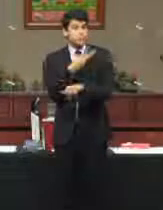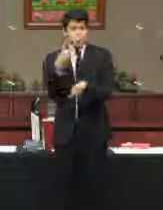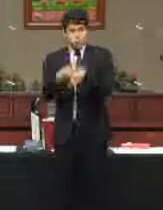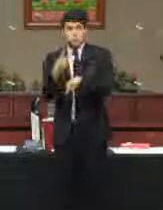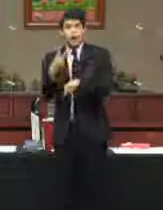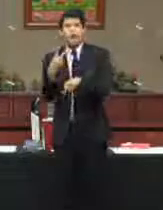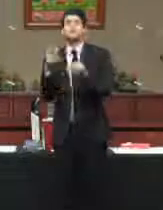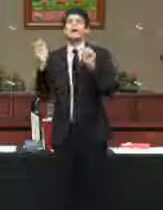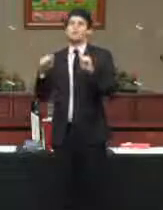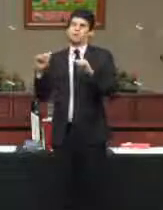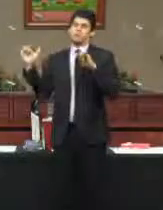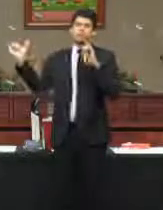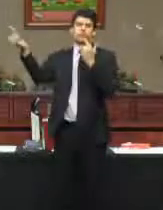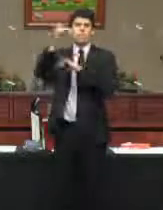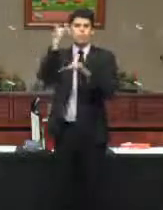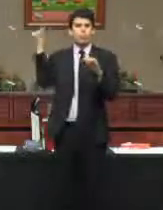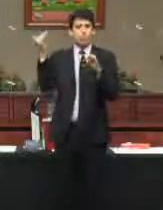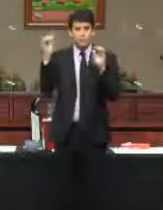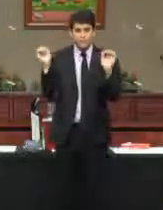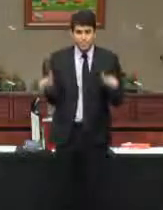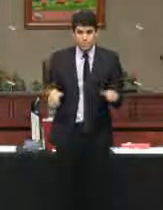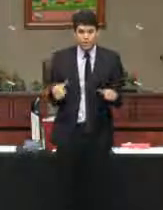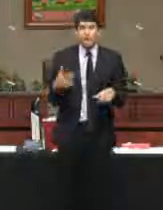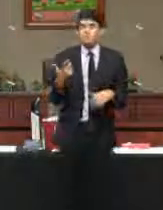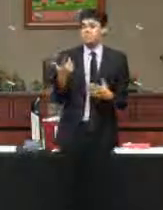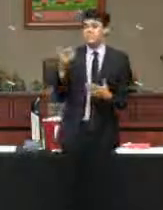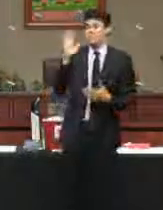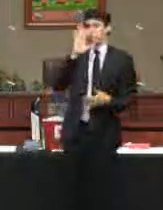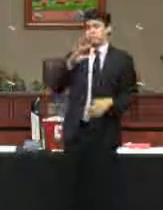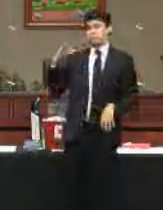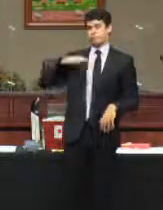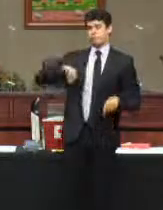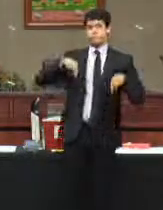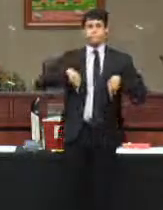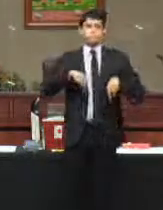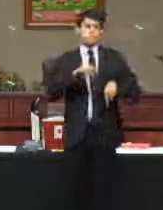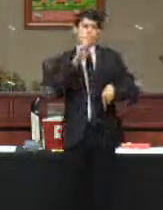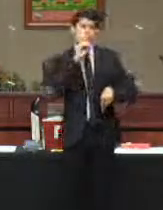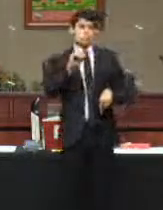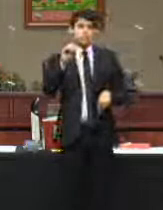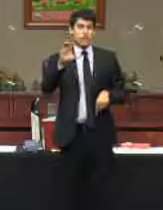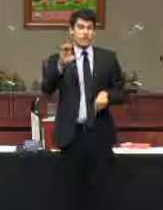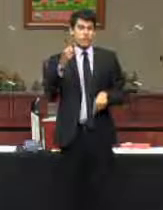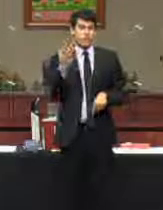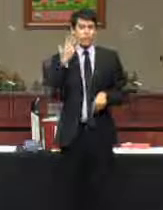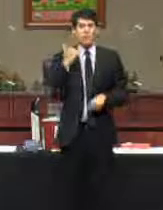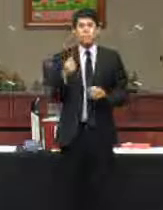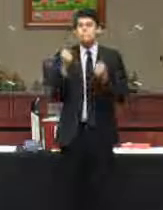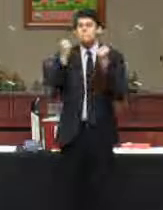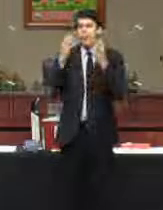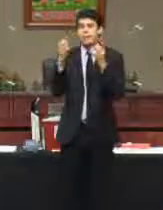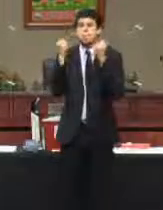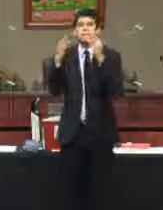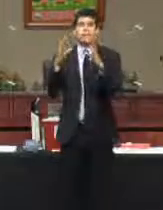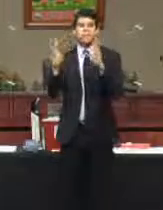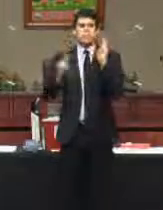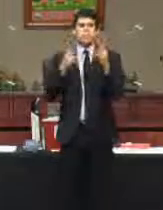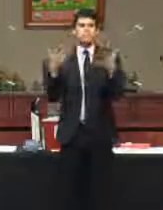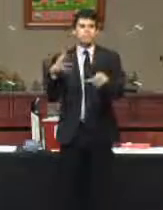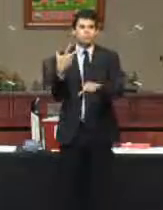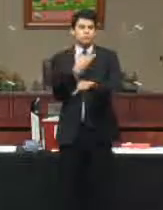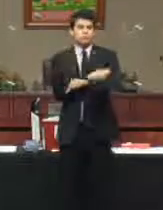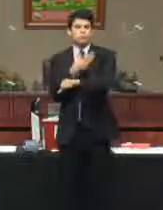helpful and especially important for Orange County because of the millions of people that have been fully vaccinated. So that should be very